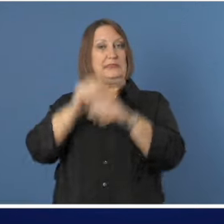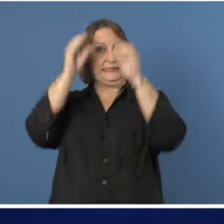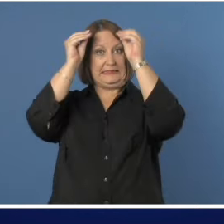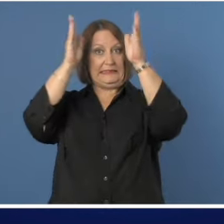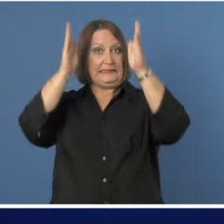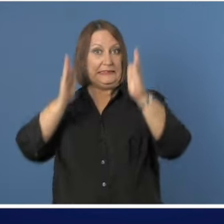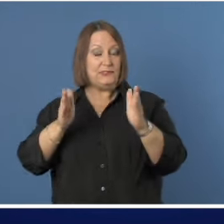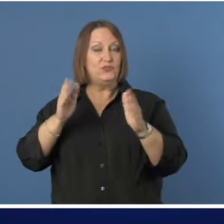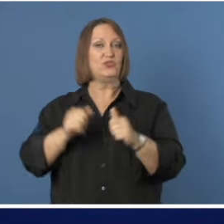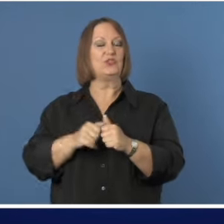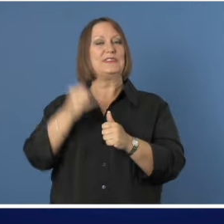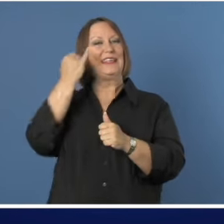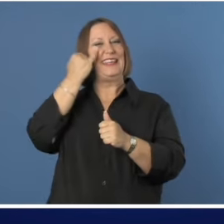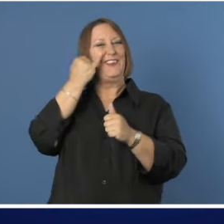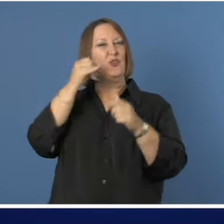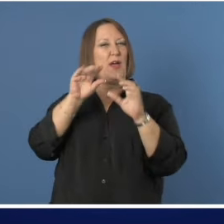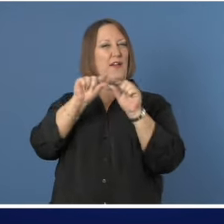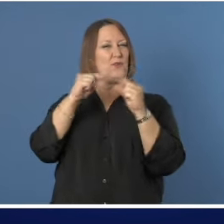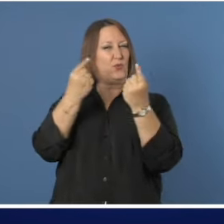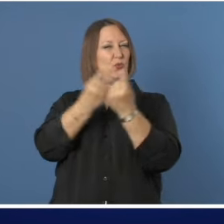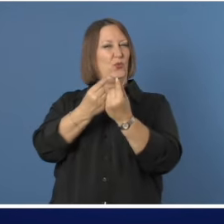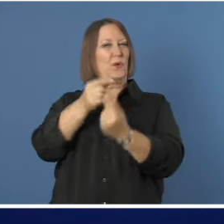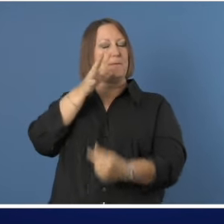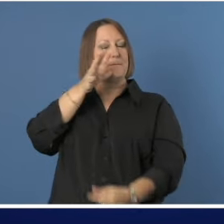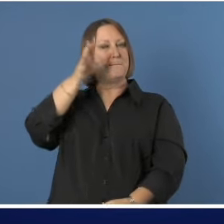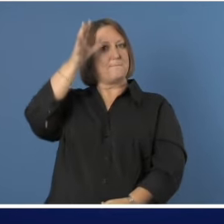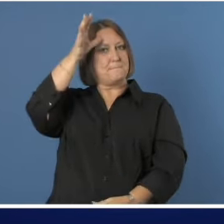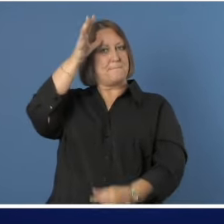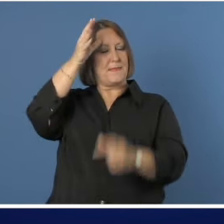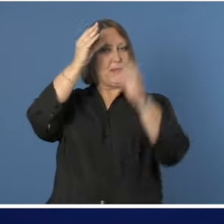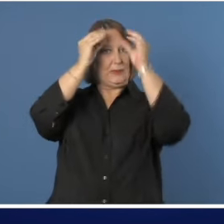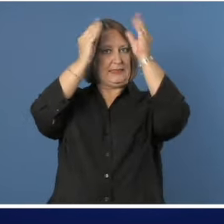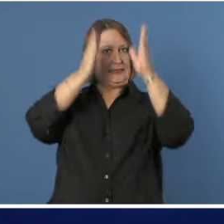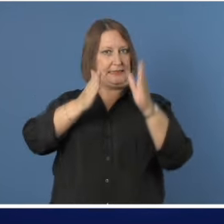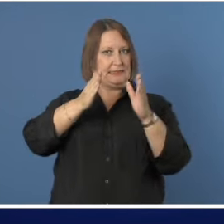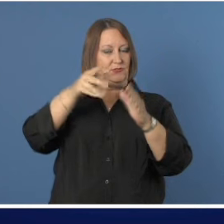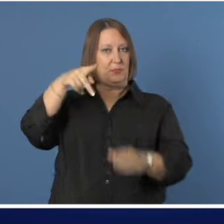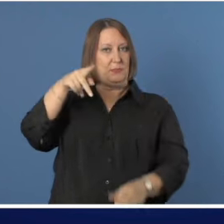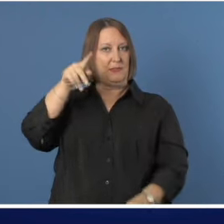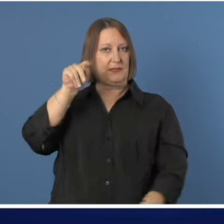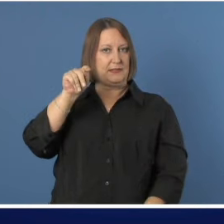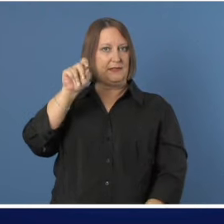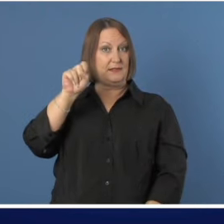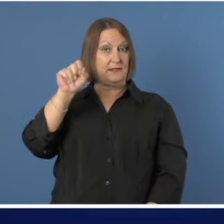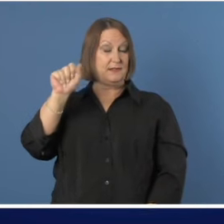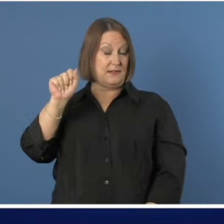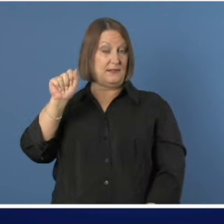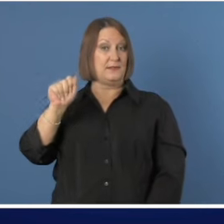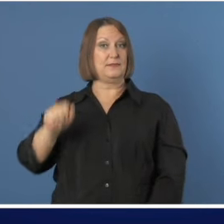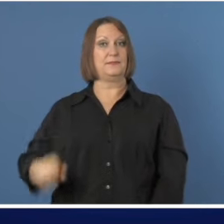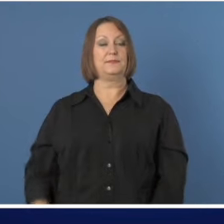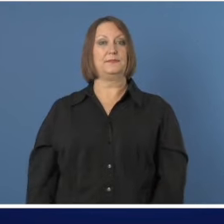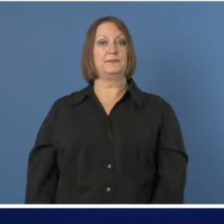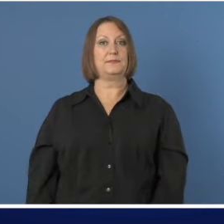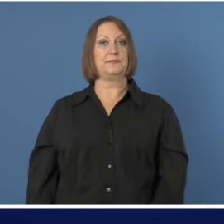Talk to your teachers, administrators, and parent-teacher organizations.